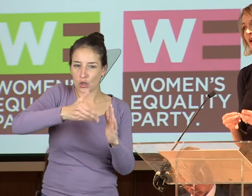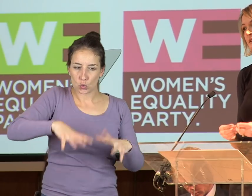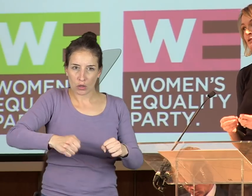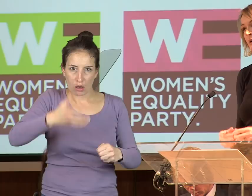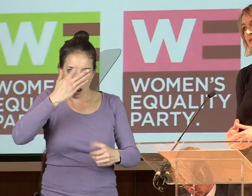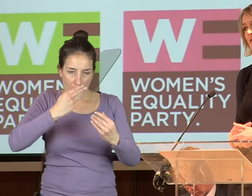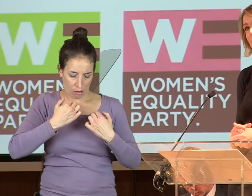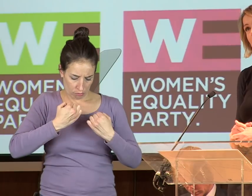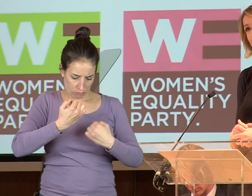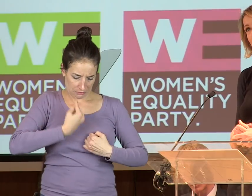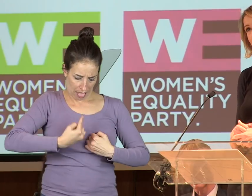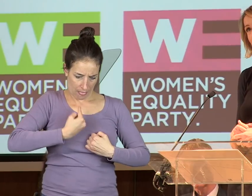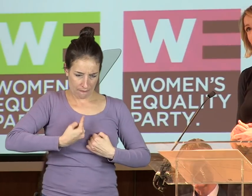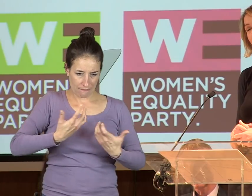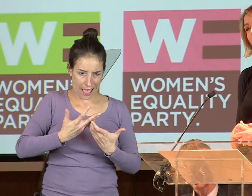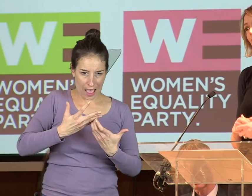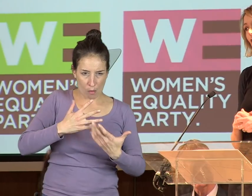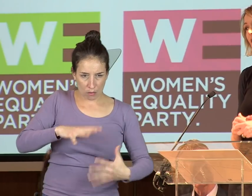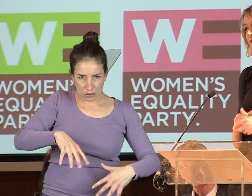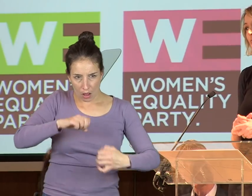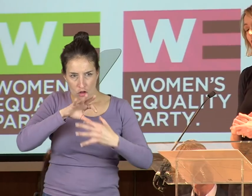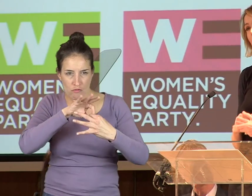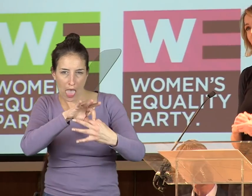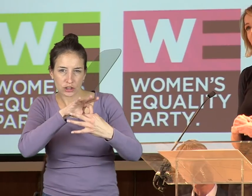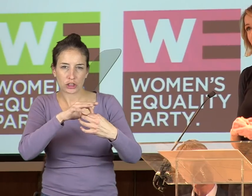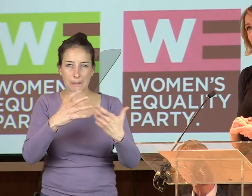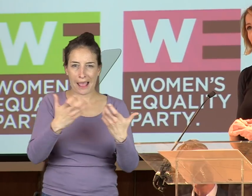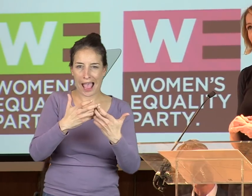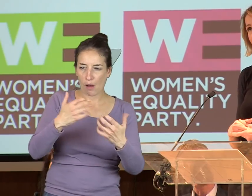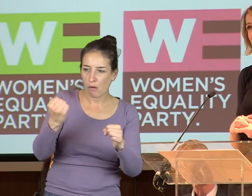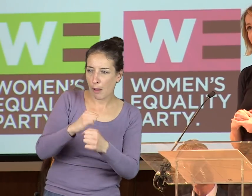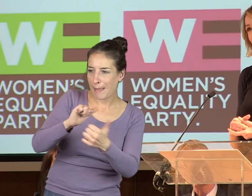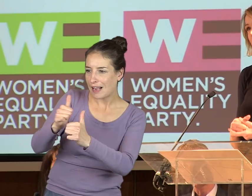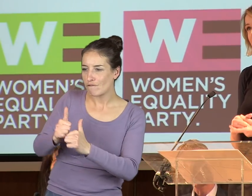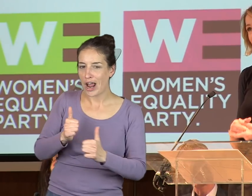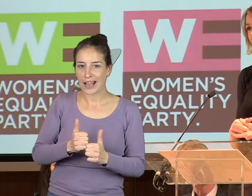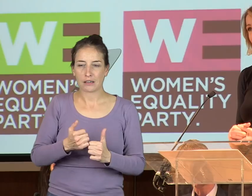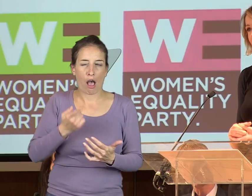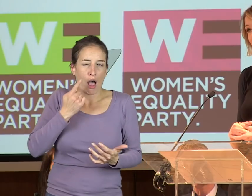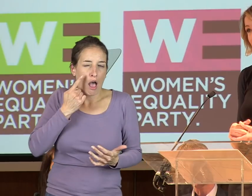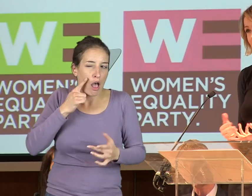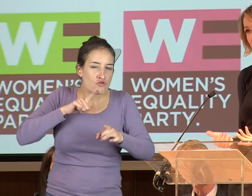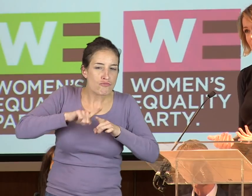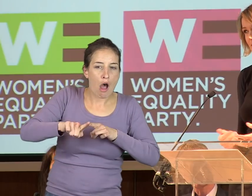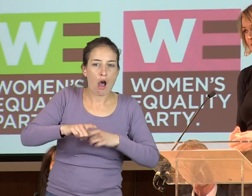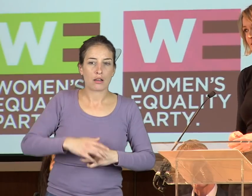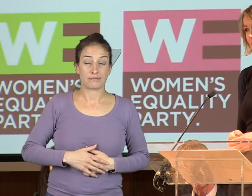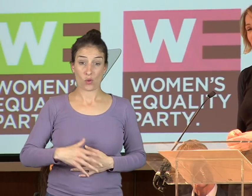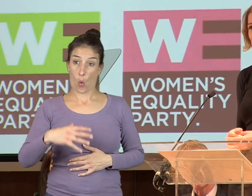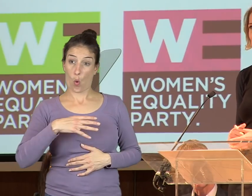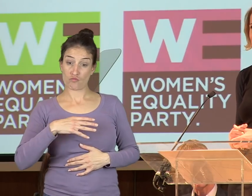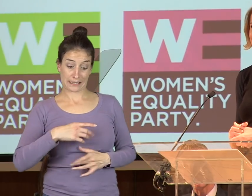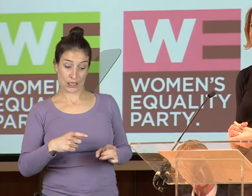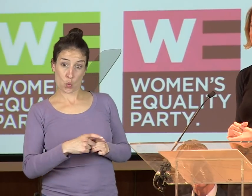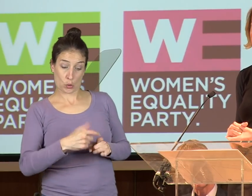they put that into practice. Already, the boys in my little girl's class think she's second class.